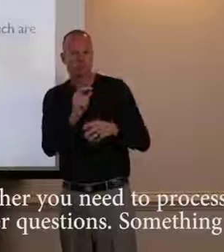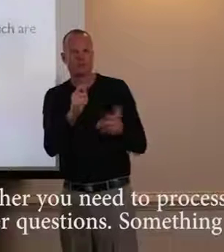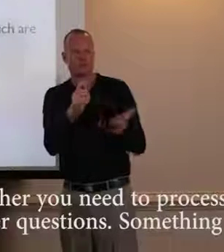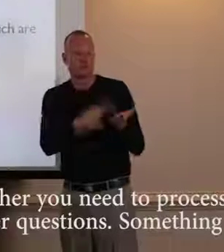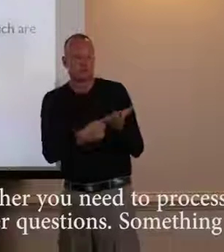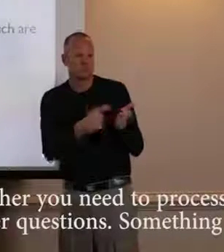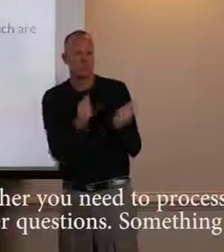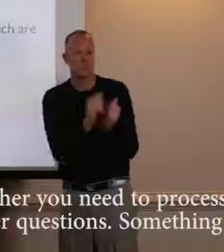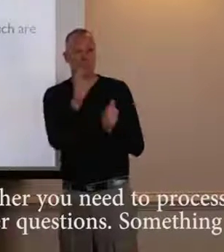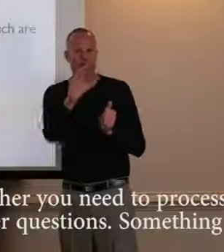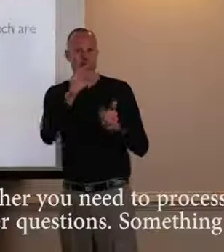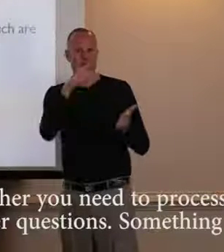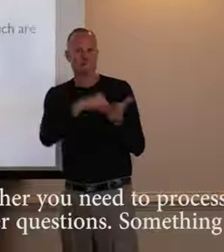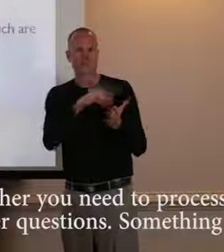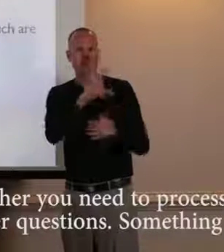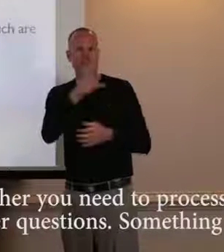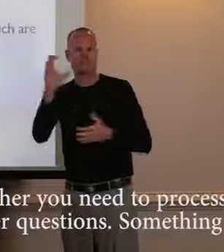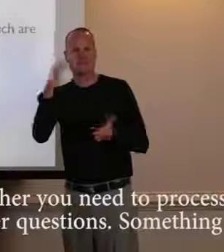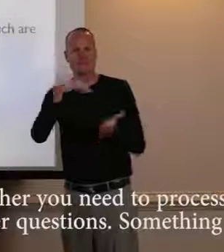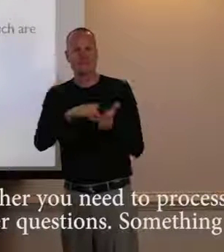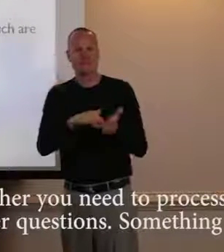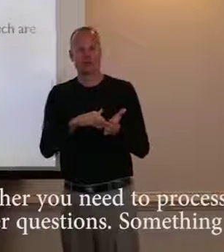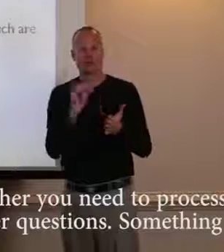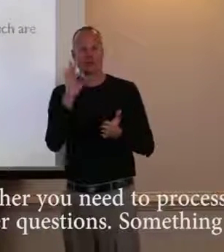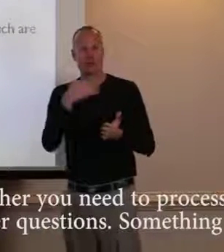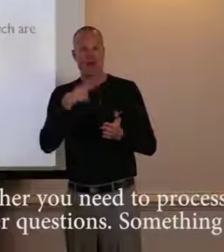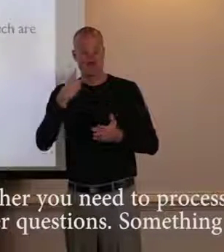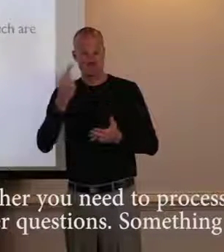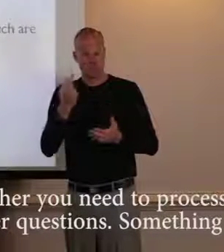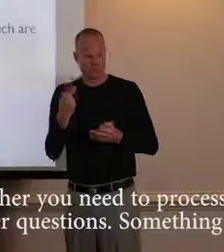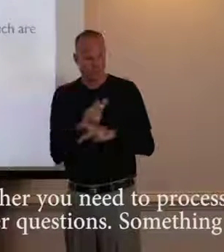process something or you have further questions.